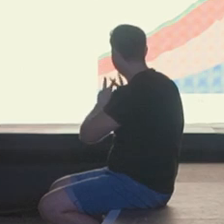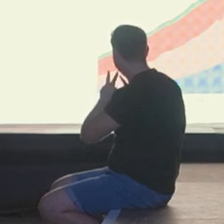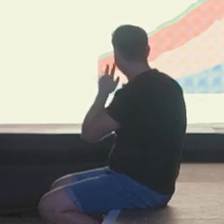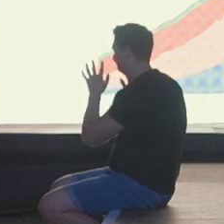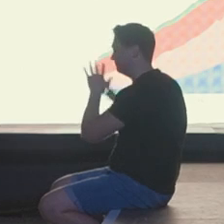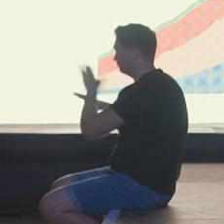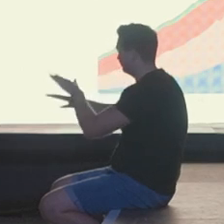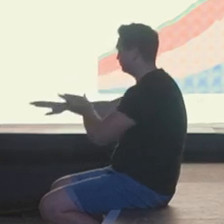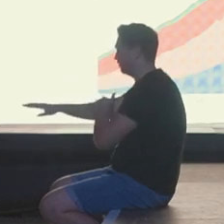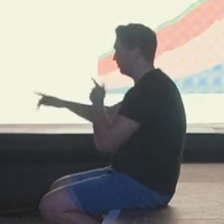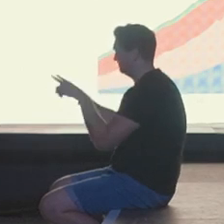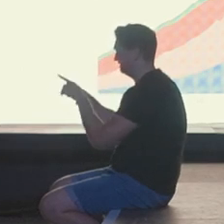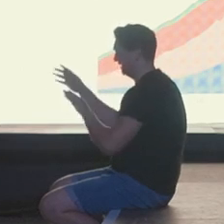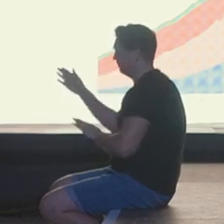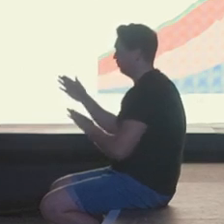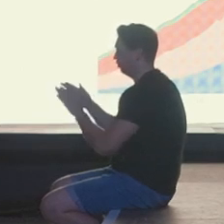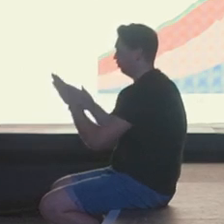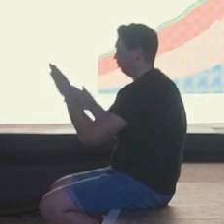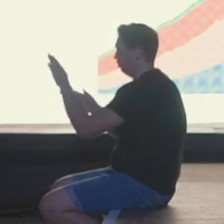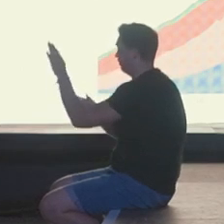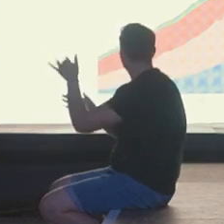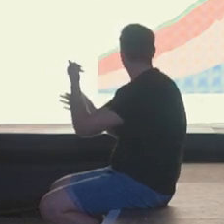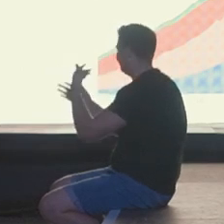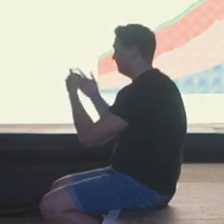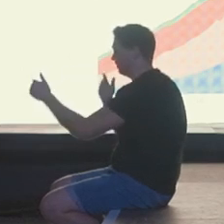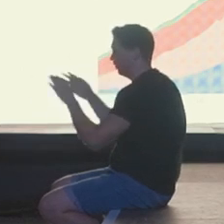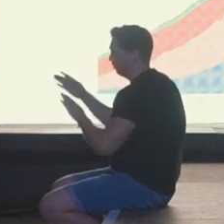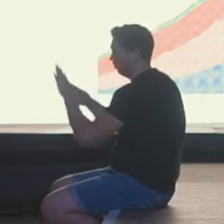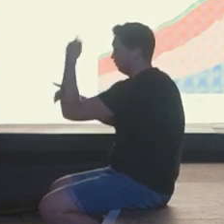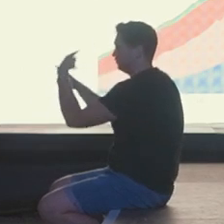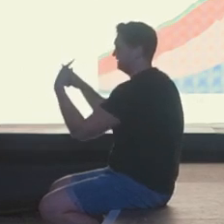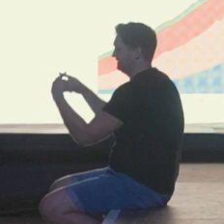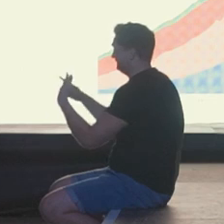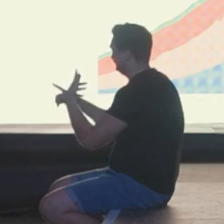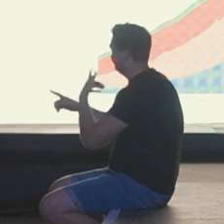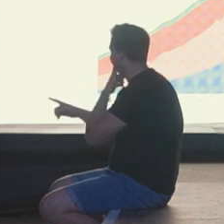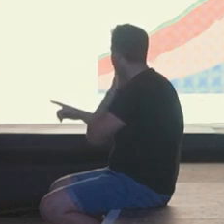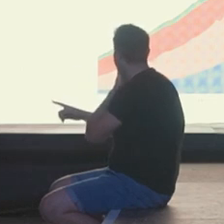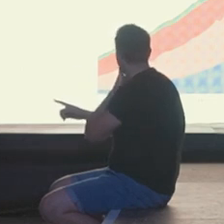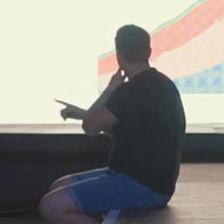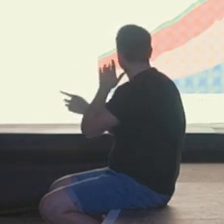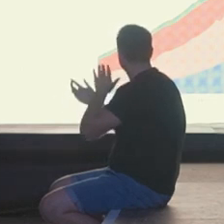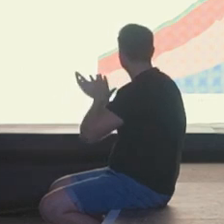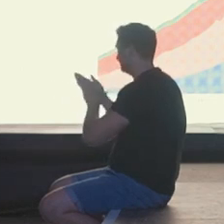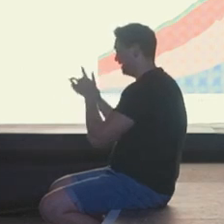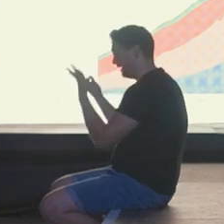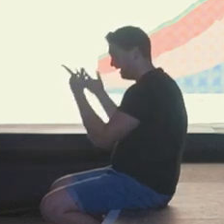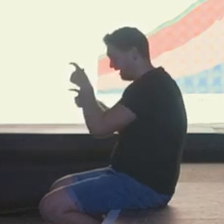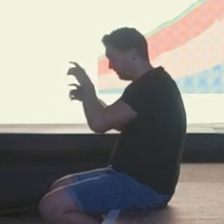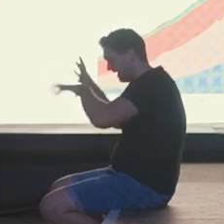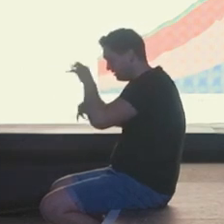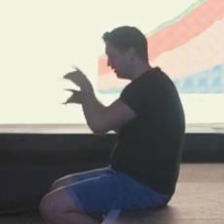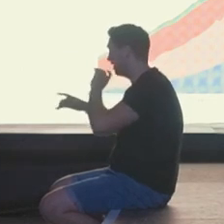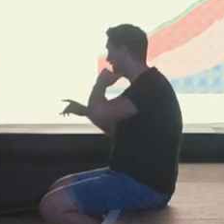slowing down at all. If anything, it's probably increasing in speed. And this essentially is the number of animals we kill every